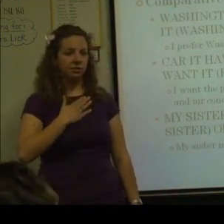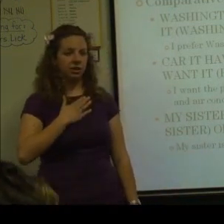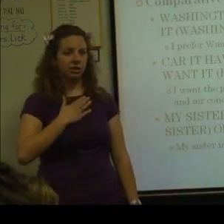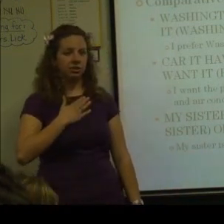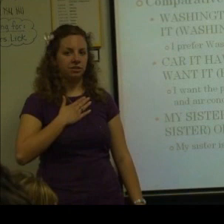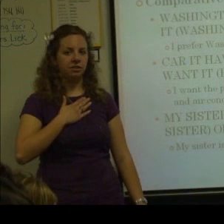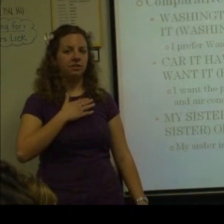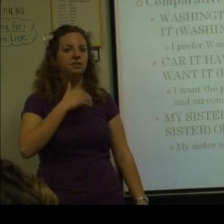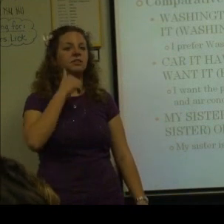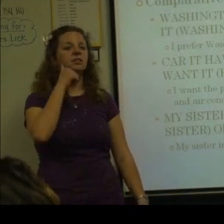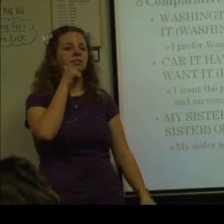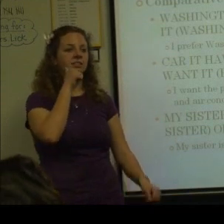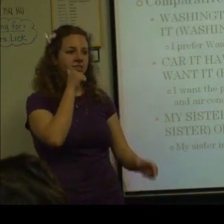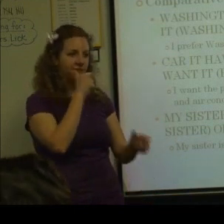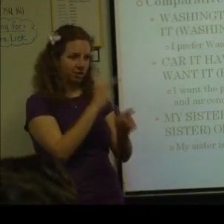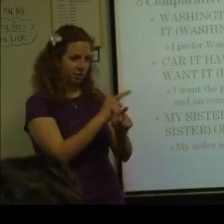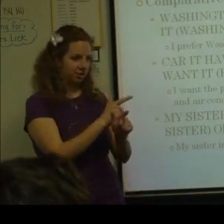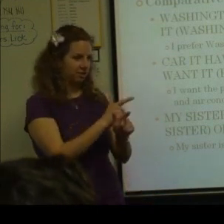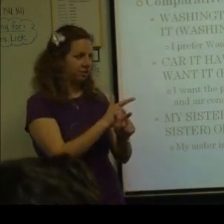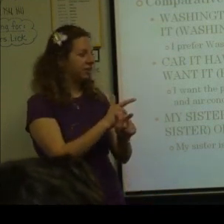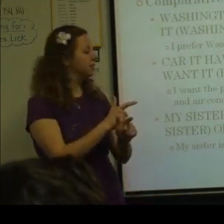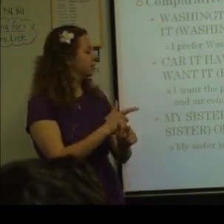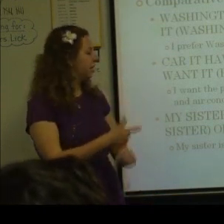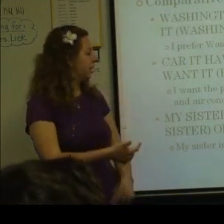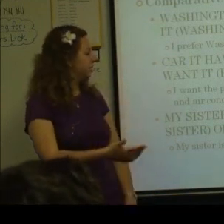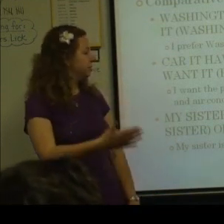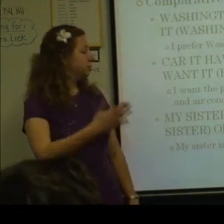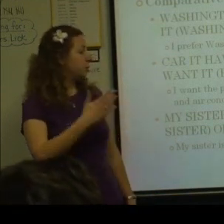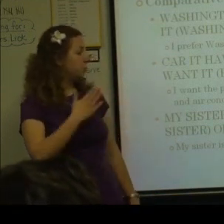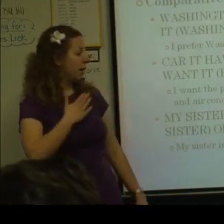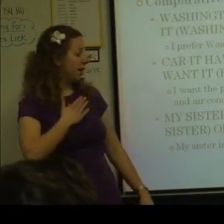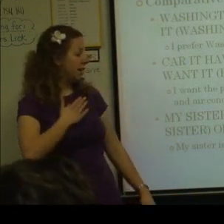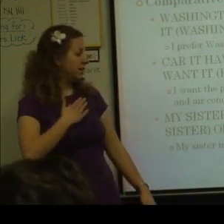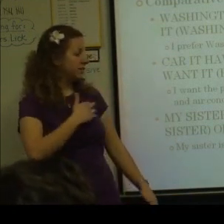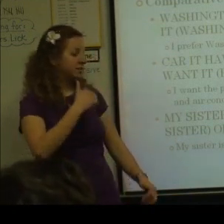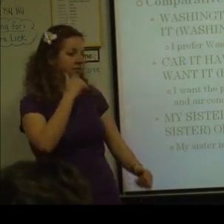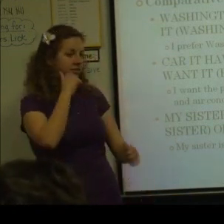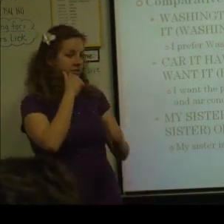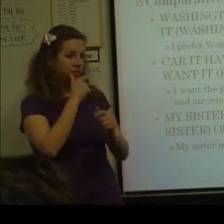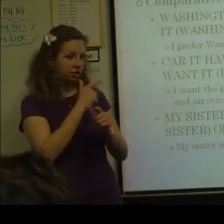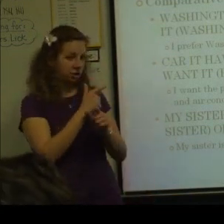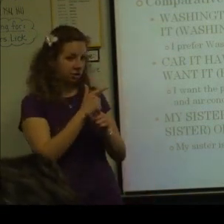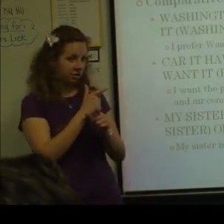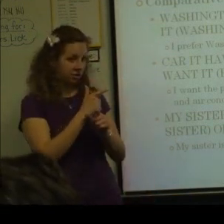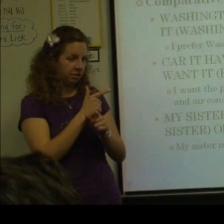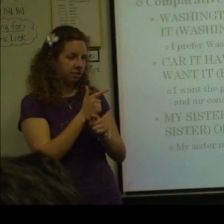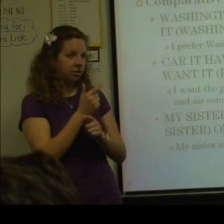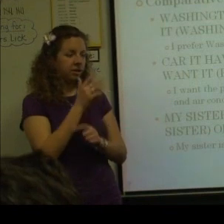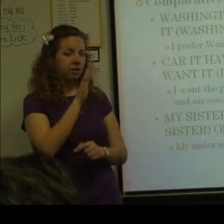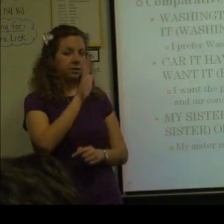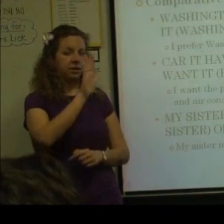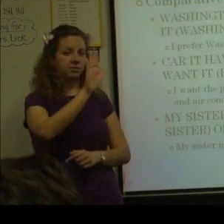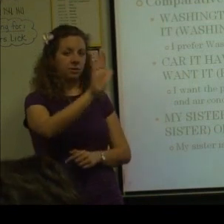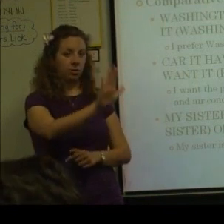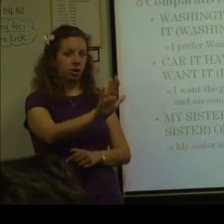sister? Sister. Good, okay. So my sister, and we have